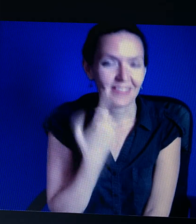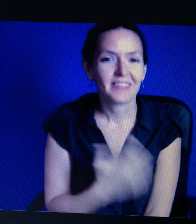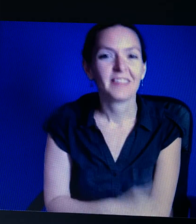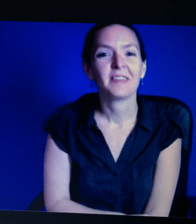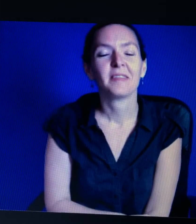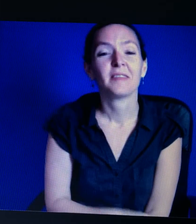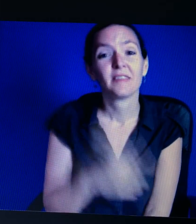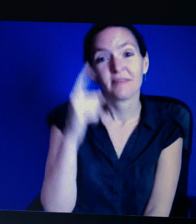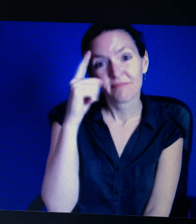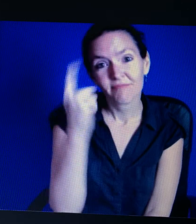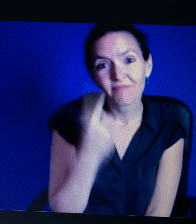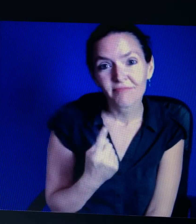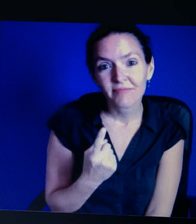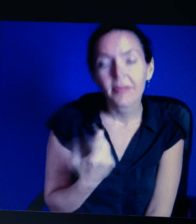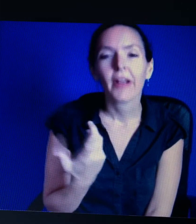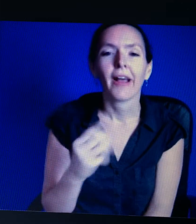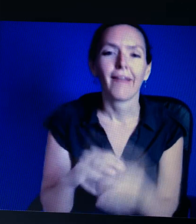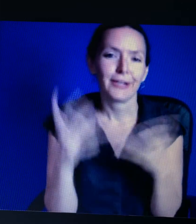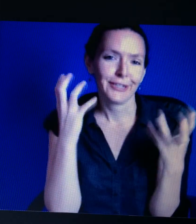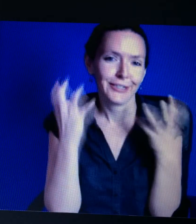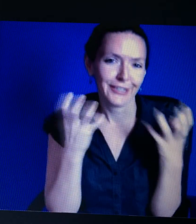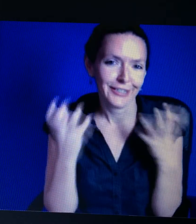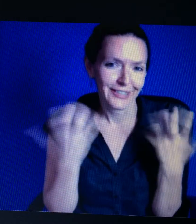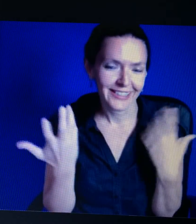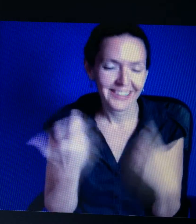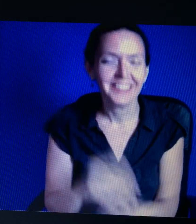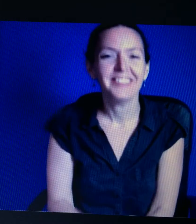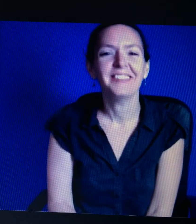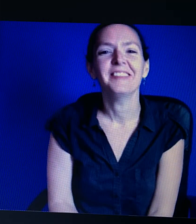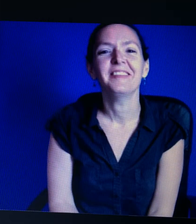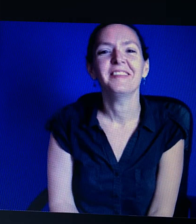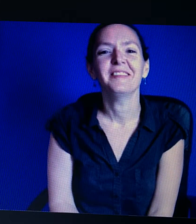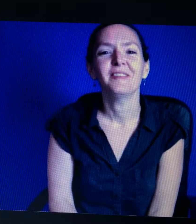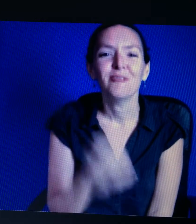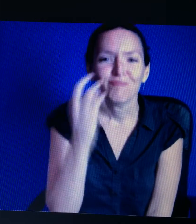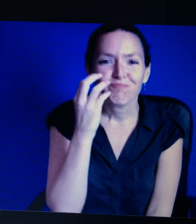It means that she has dimples, or curly hair,